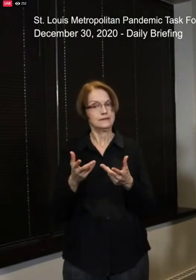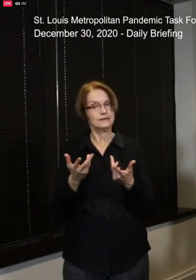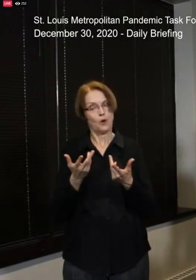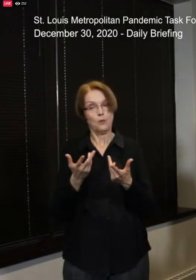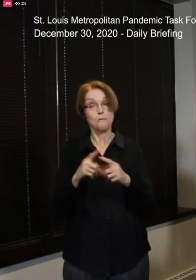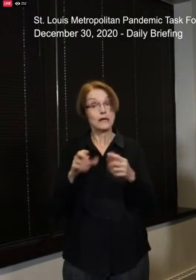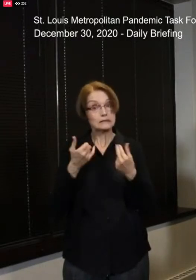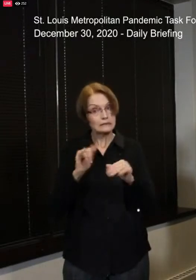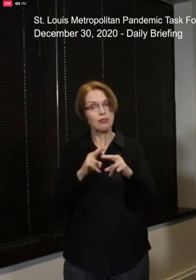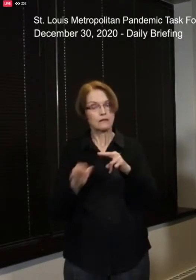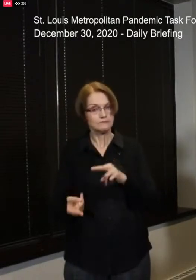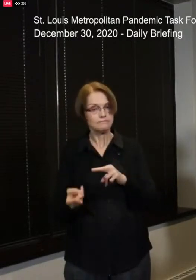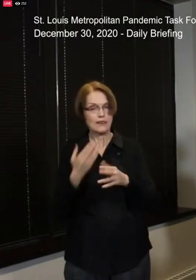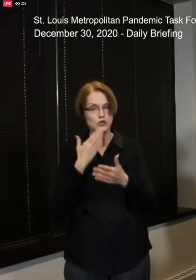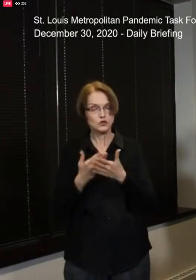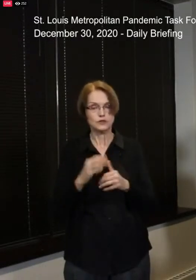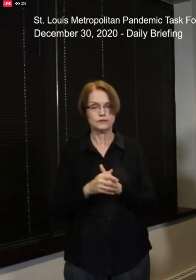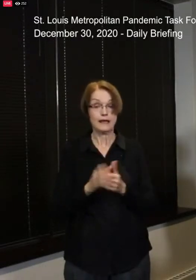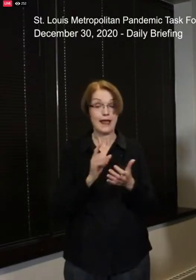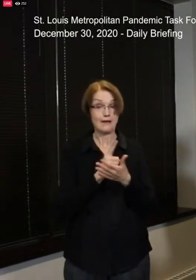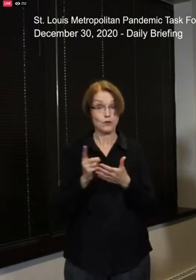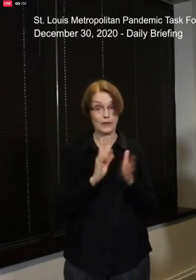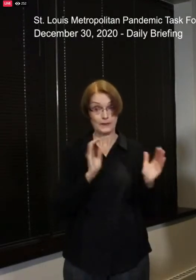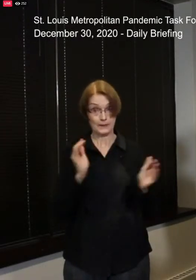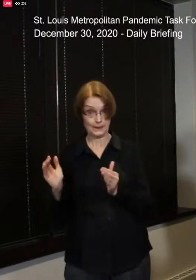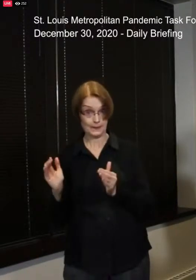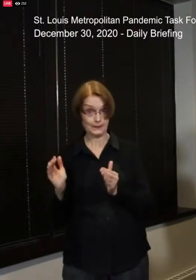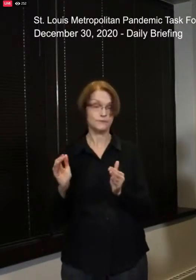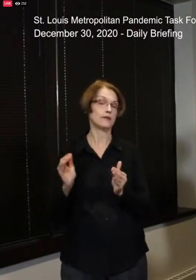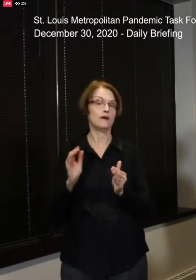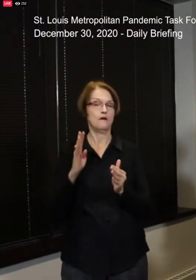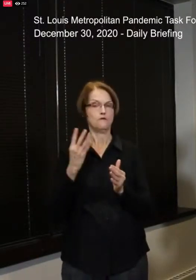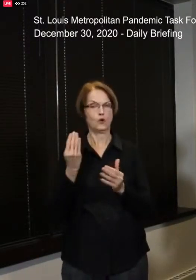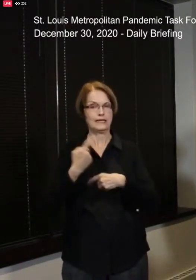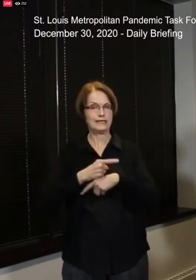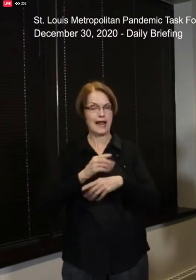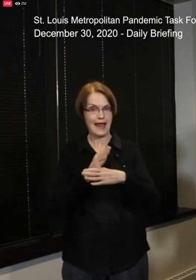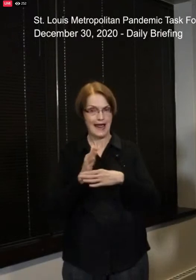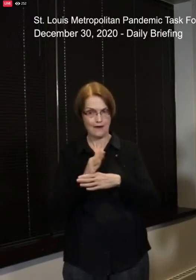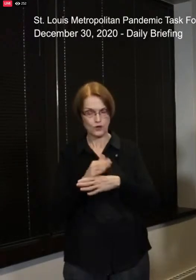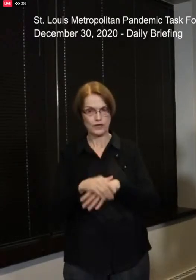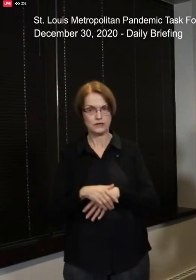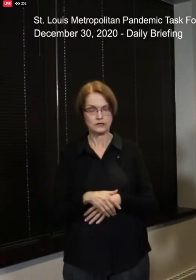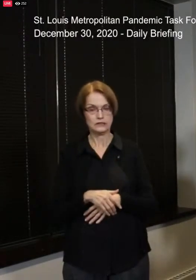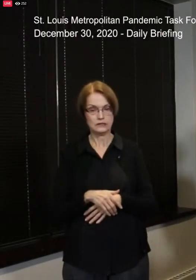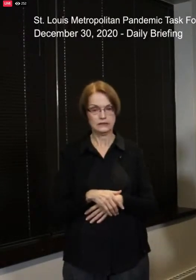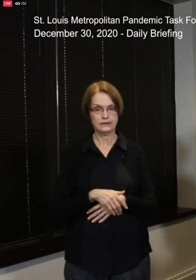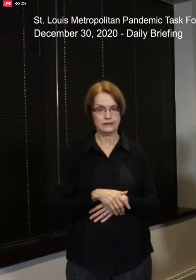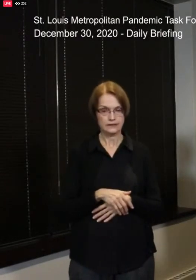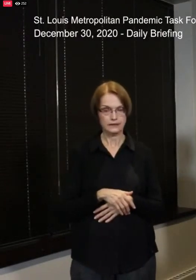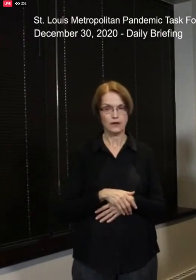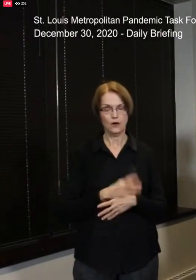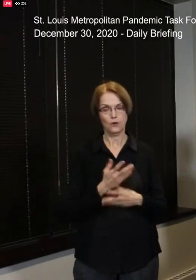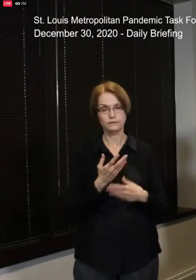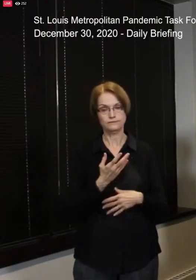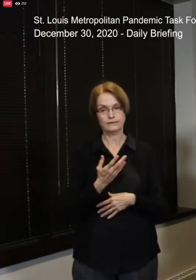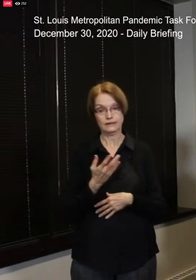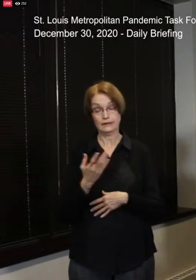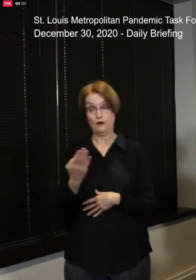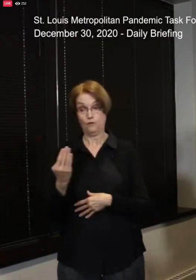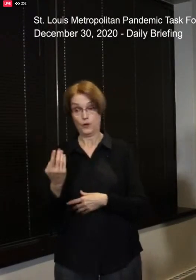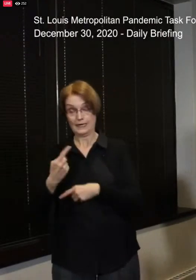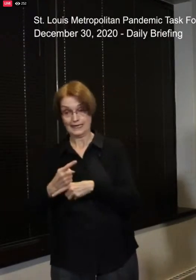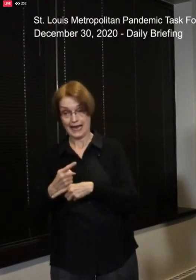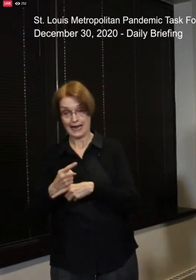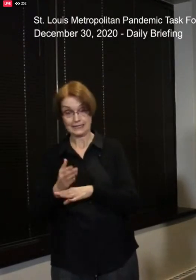And our weekly change in new cases. So again, this is a 14-day rolling average where you take the last 14, you subtract it from the previous 14